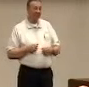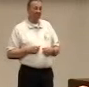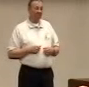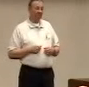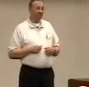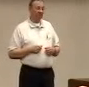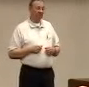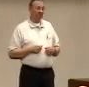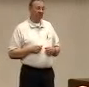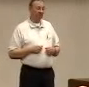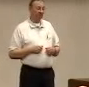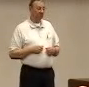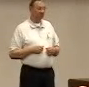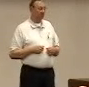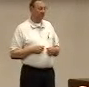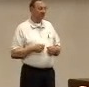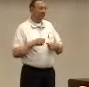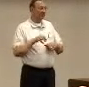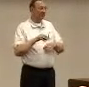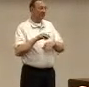engaged, and then his